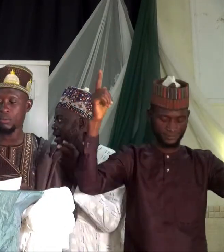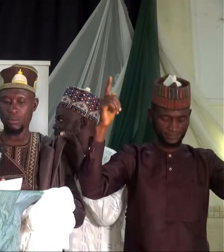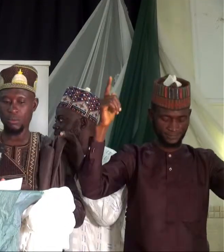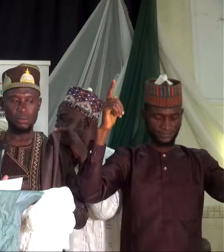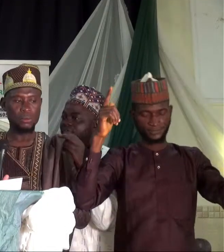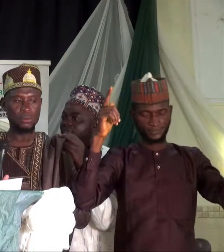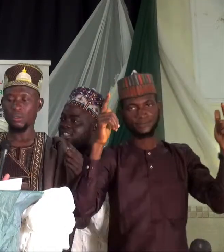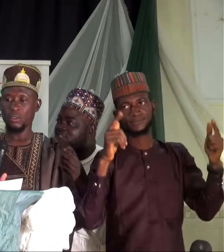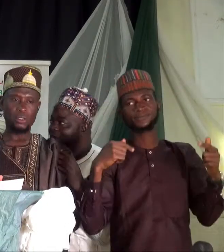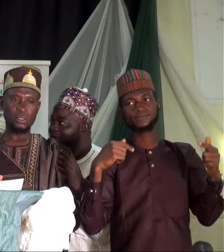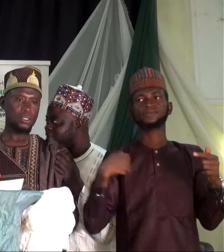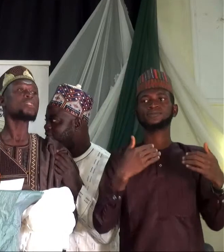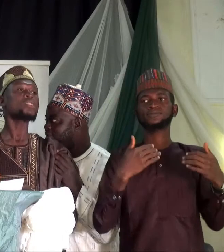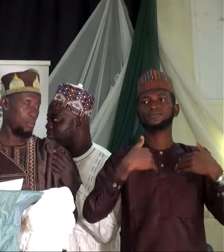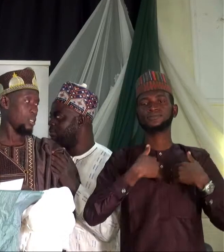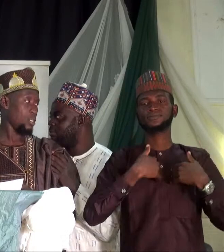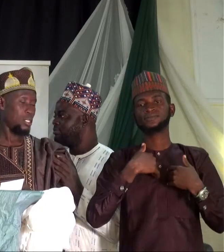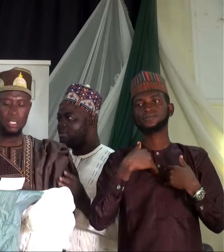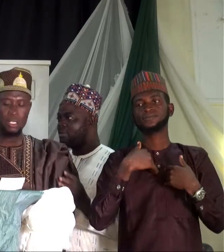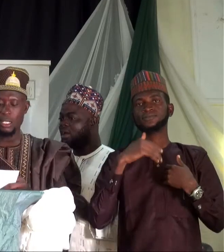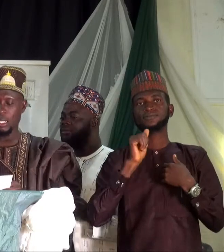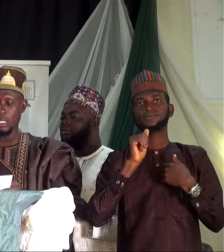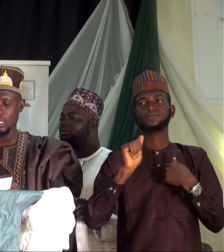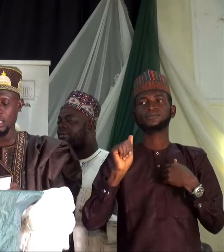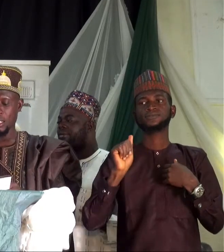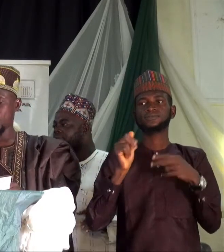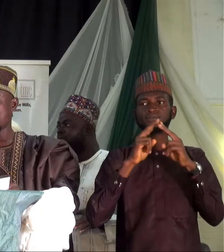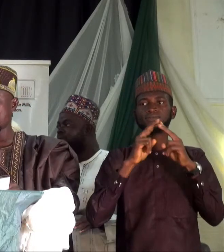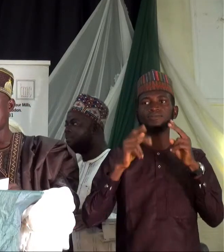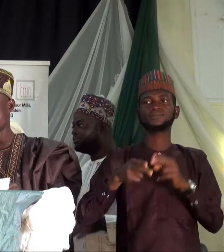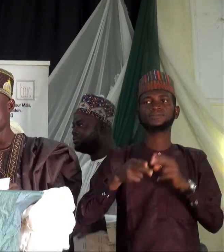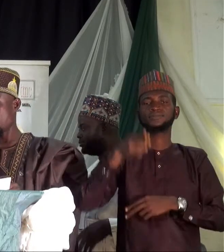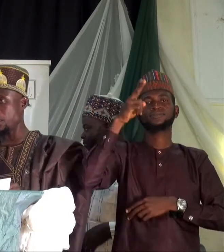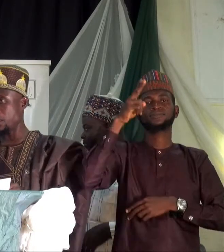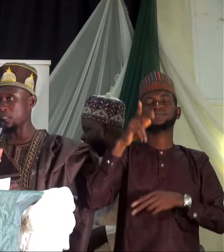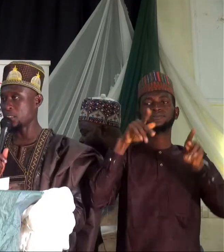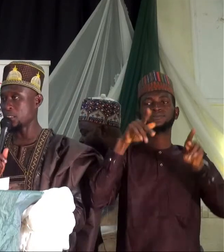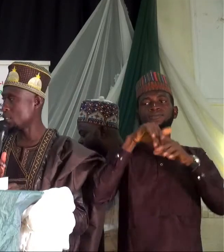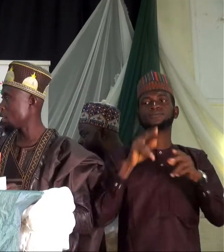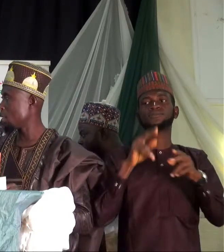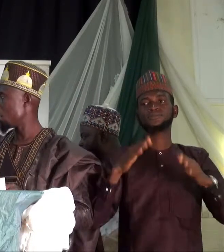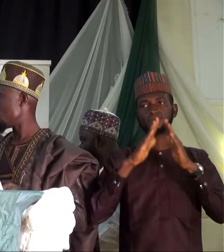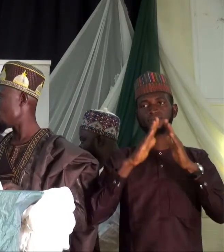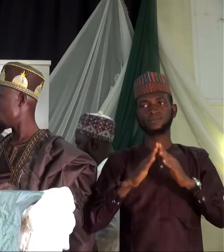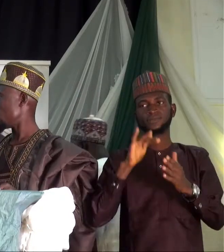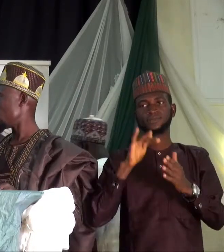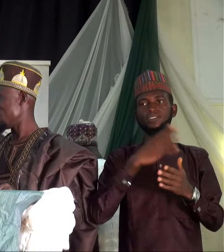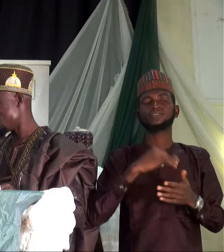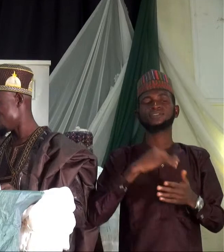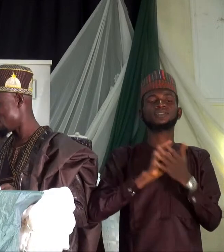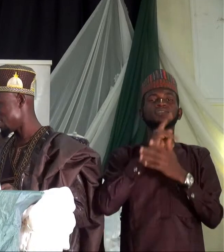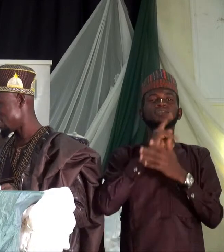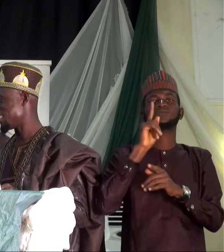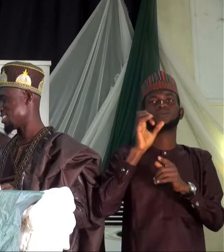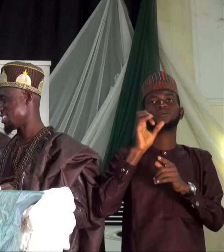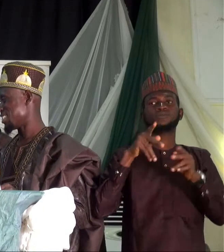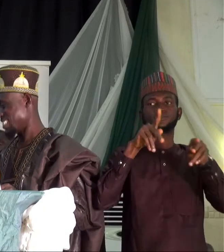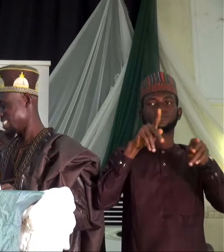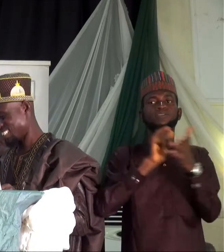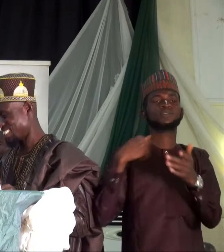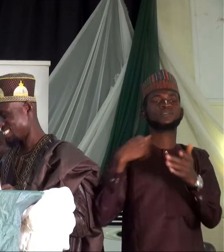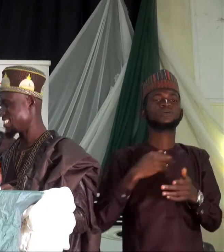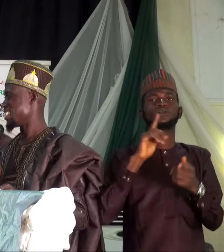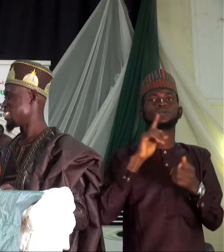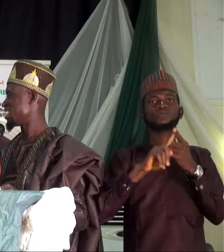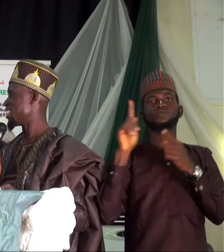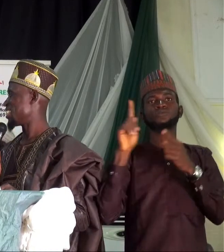We have a very distinguished person in the house. Bẹ́ẹ̀ni. And that is the one of the person that we are going to see in the